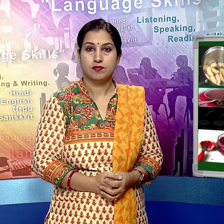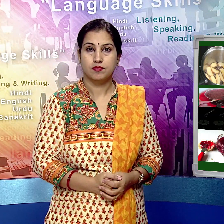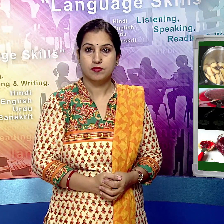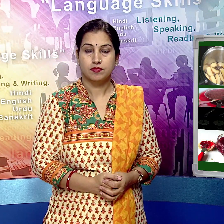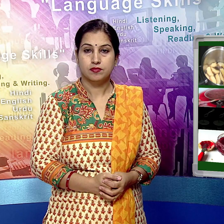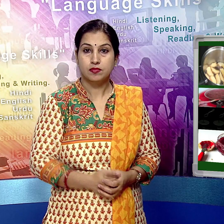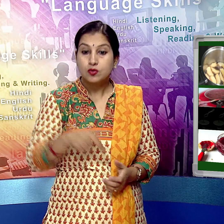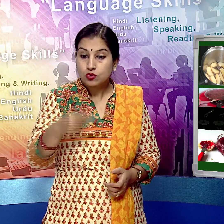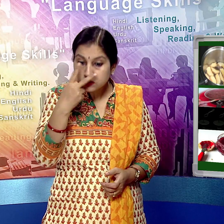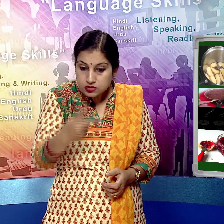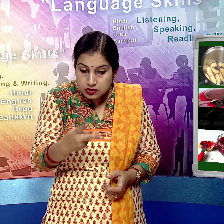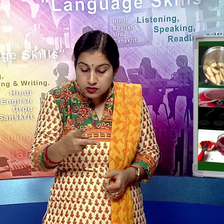You can check the pectin.